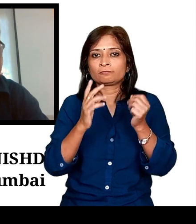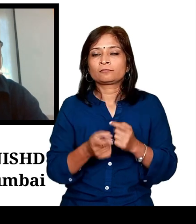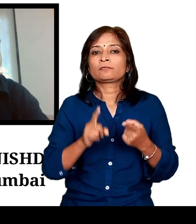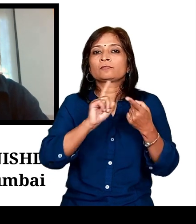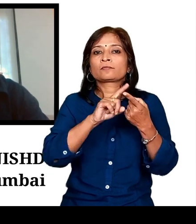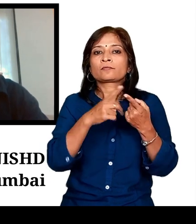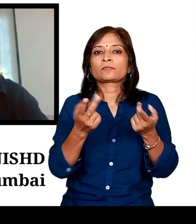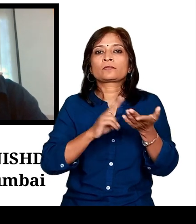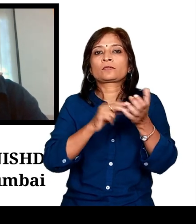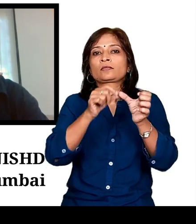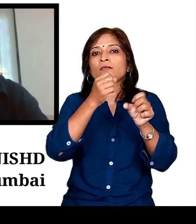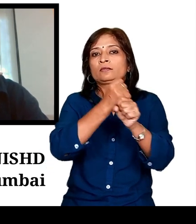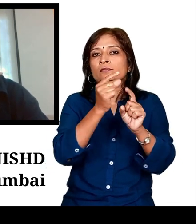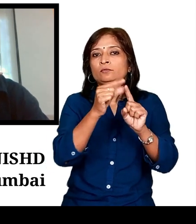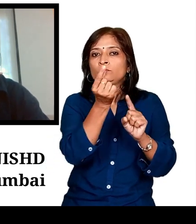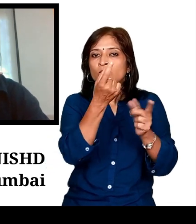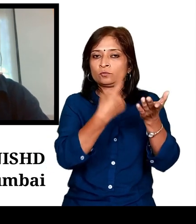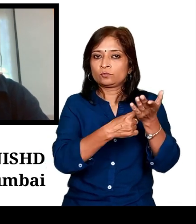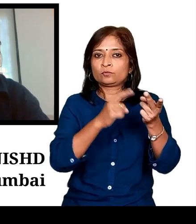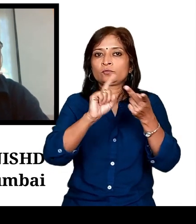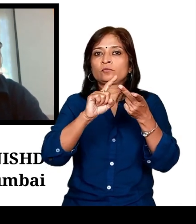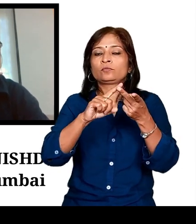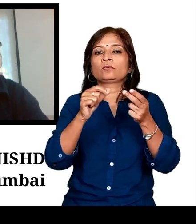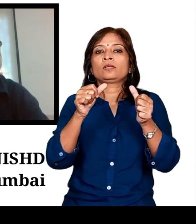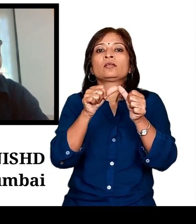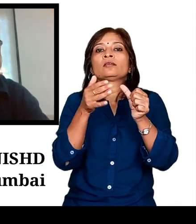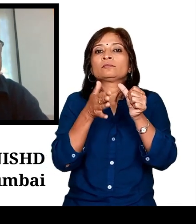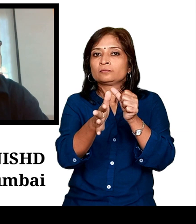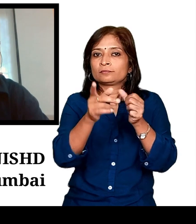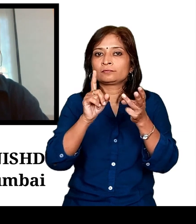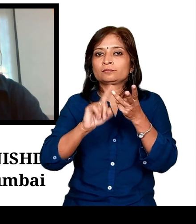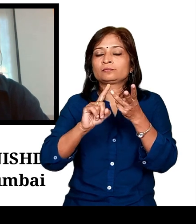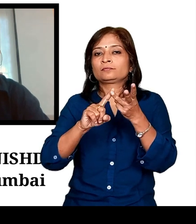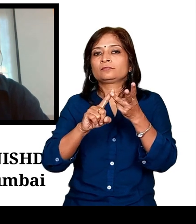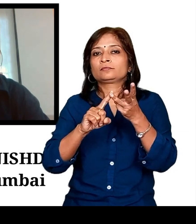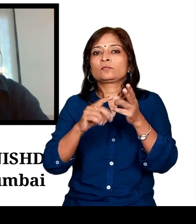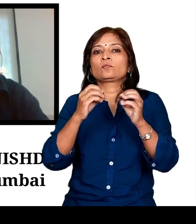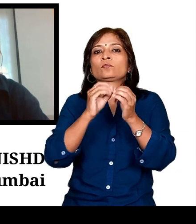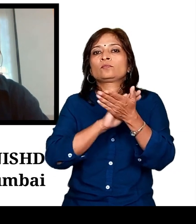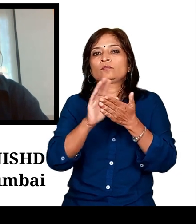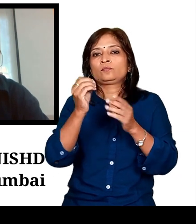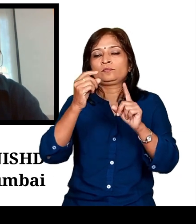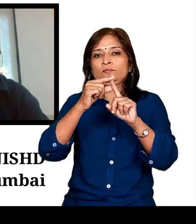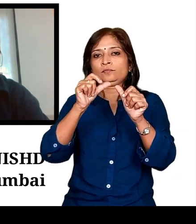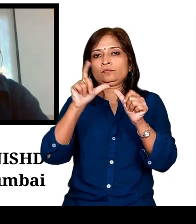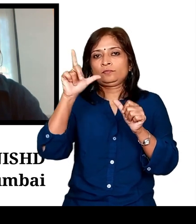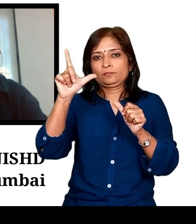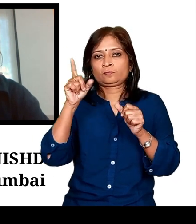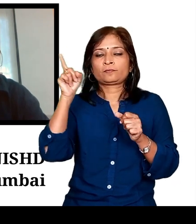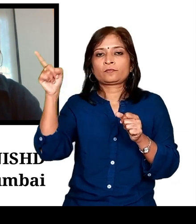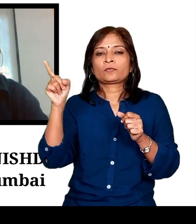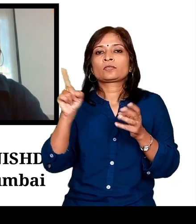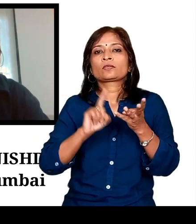one is in Nagpur, one is in Ahmedabad, and another is in Bhopal. And recently, one of